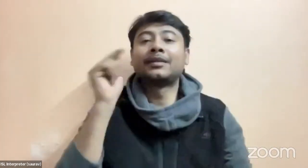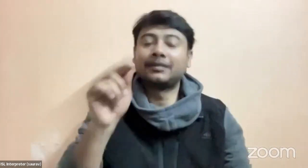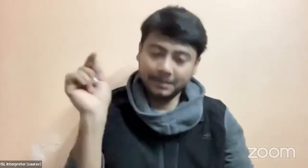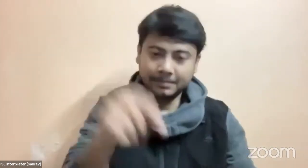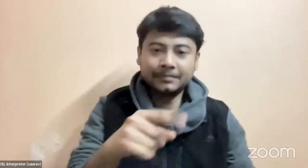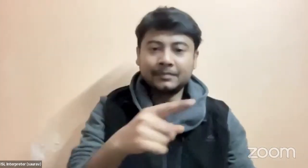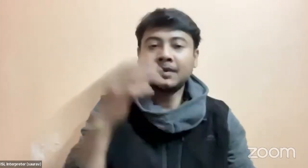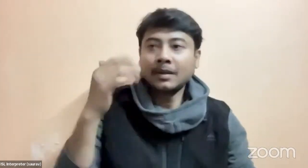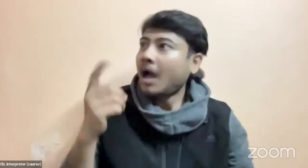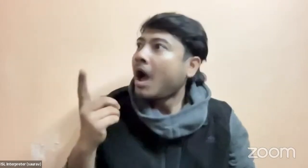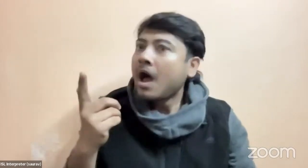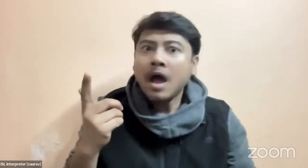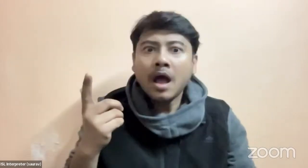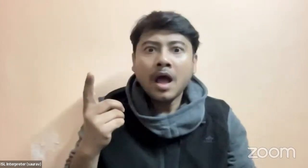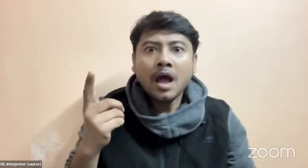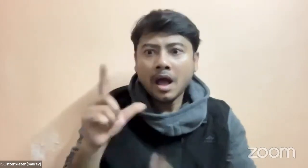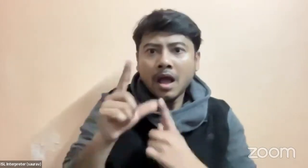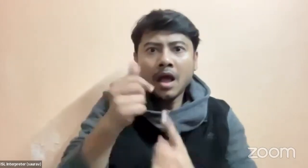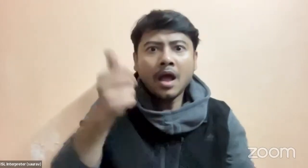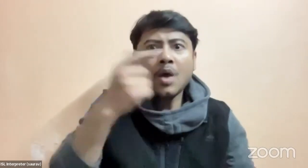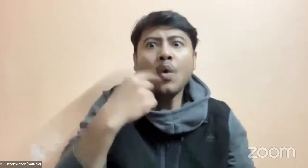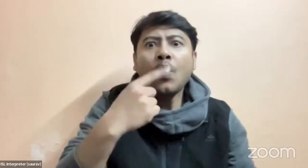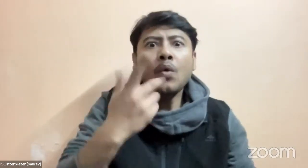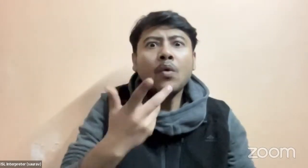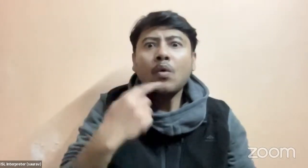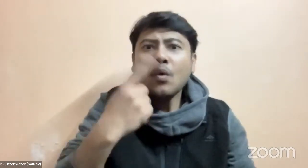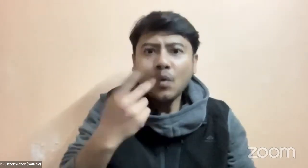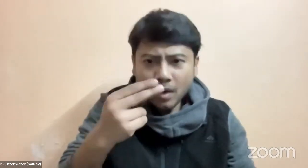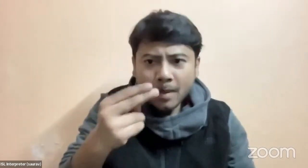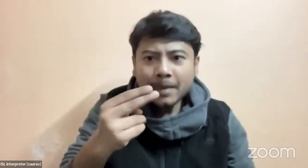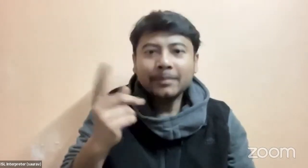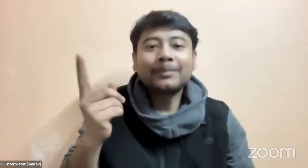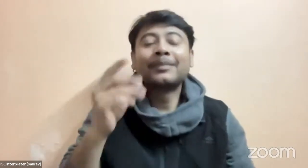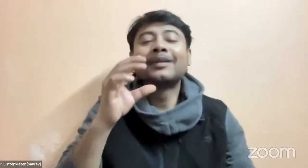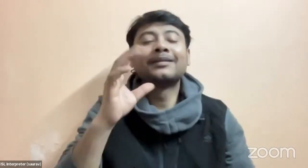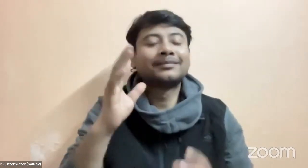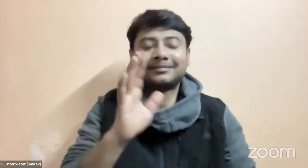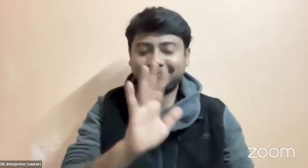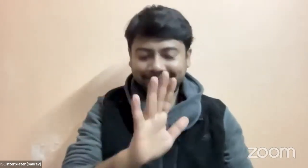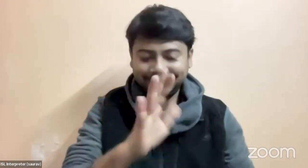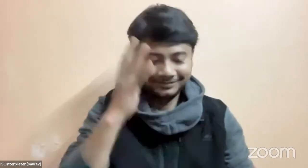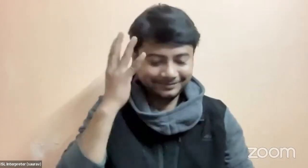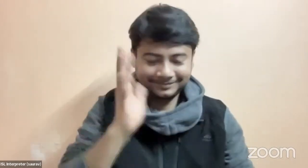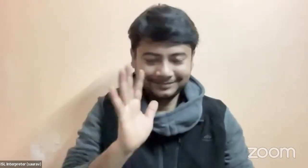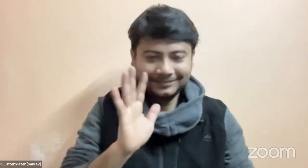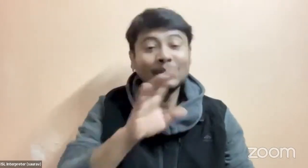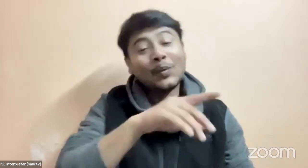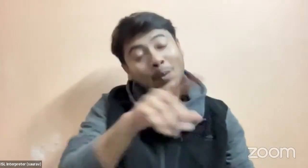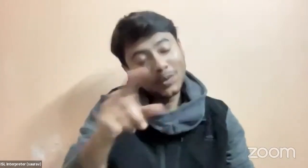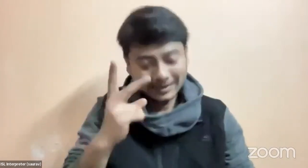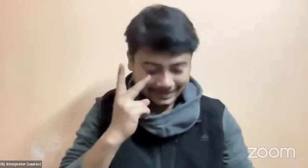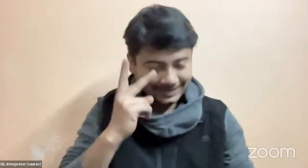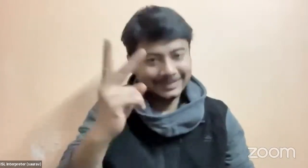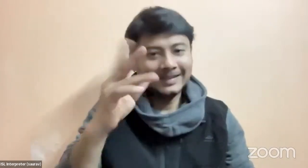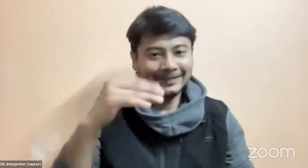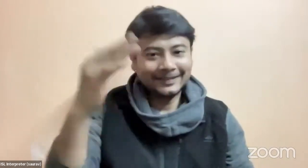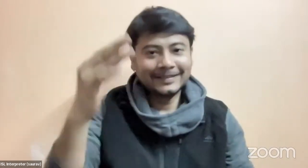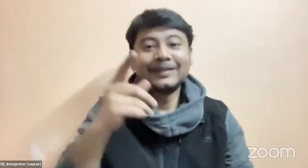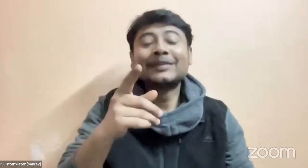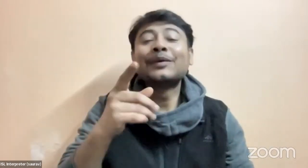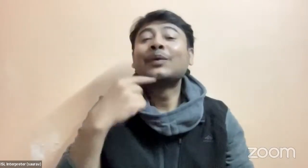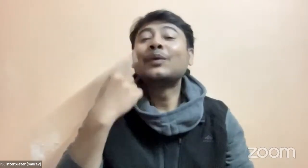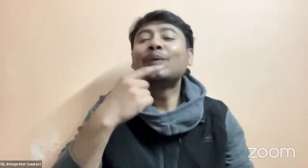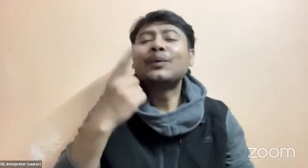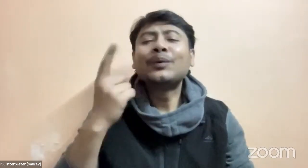worry. He will come. You will experience." And we all know that Senapati Bhakta is equal to Srila